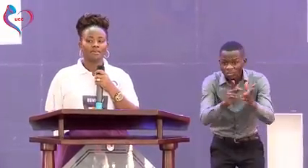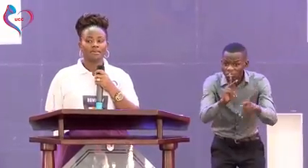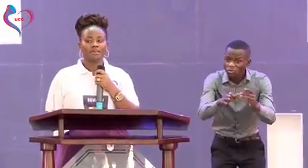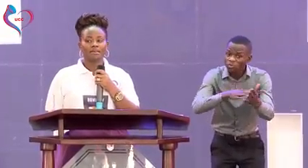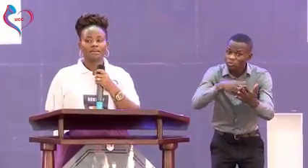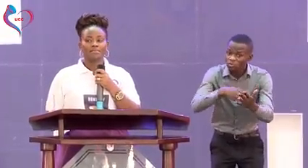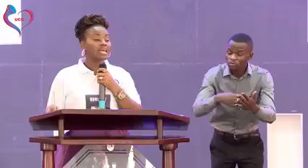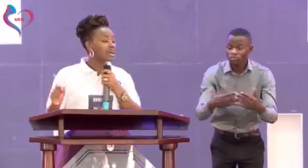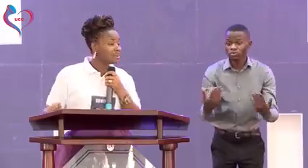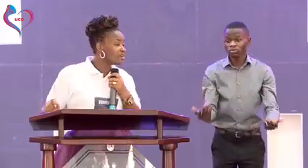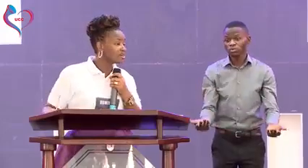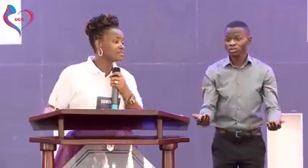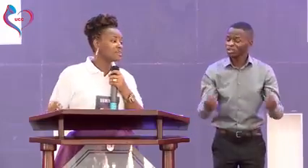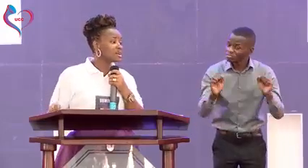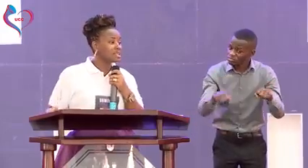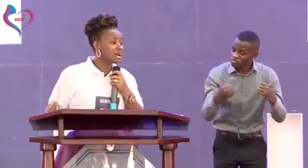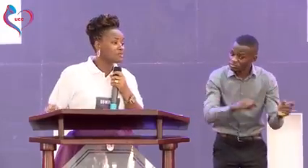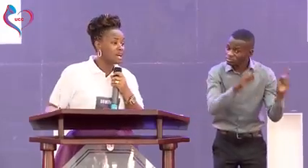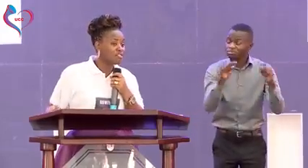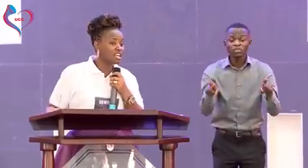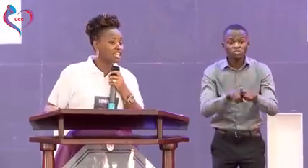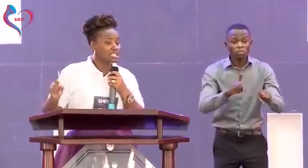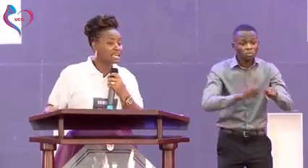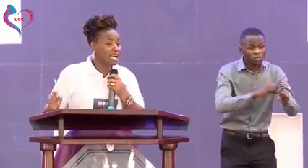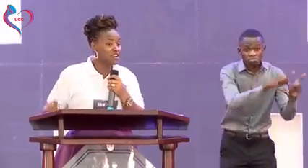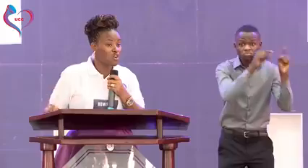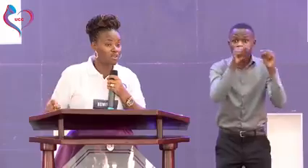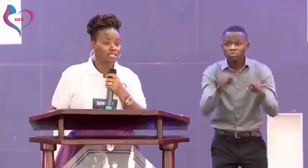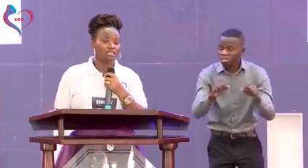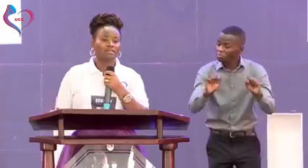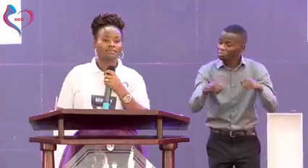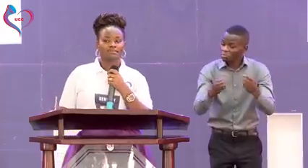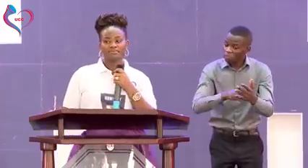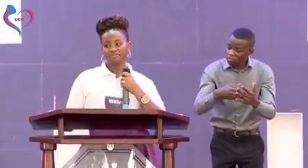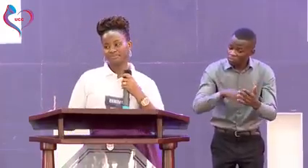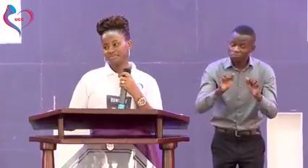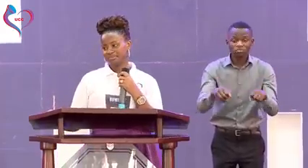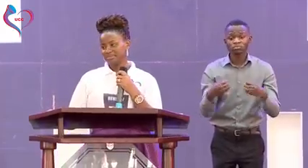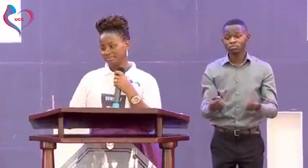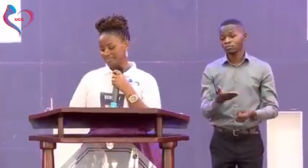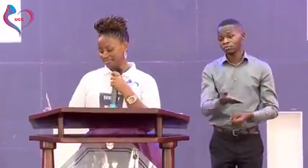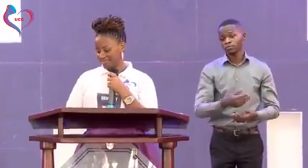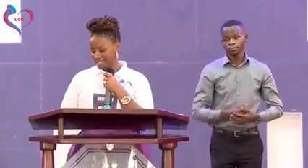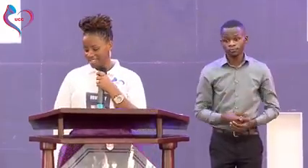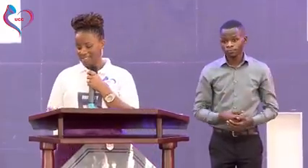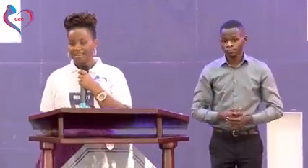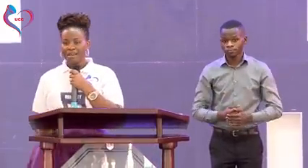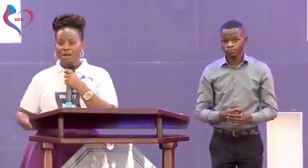Naye abamu banafu. They cannot, even when they come for the overnight, they cannot.